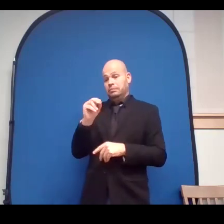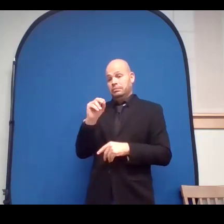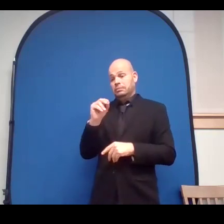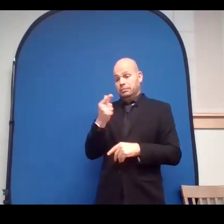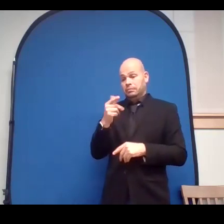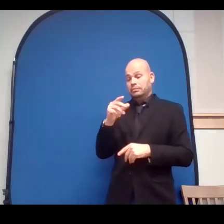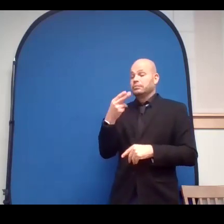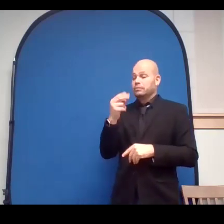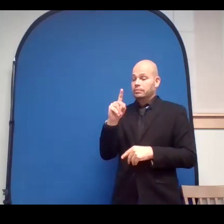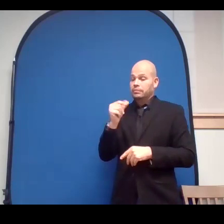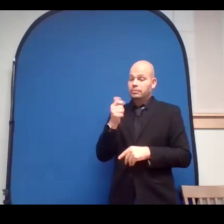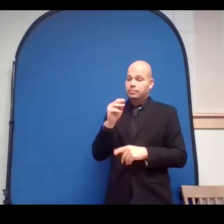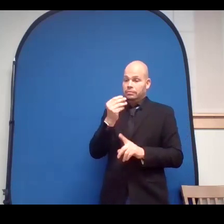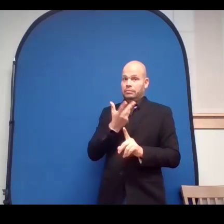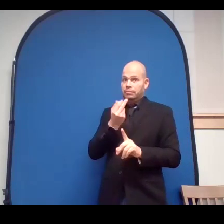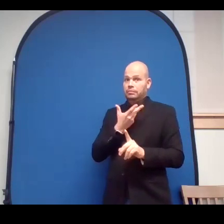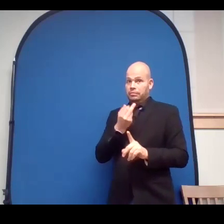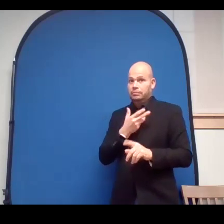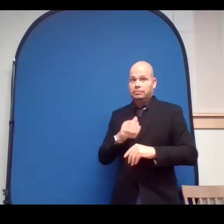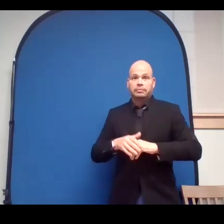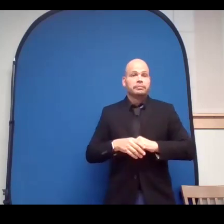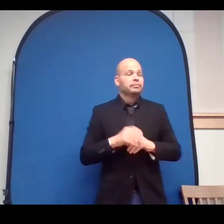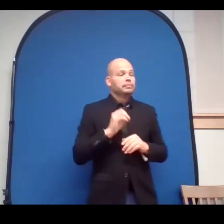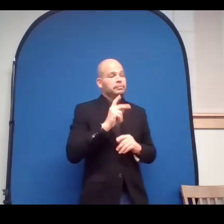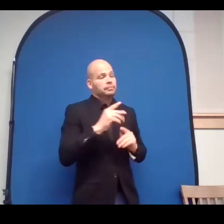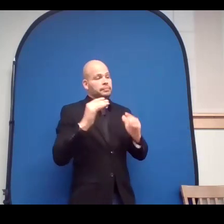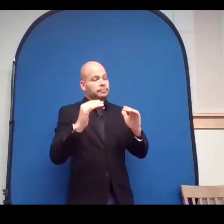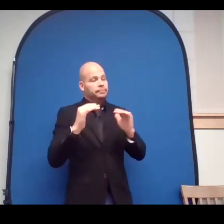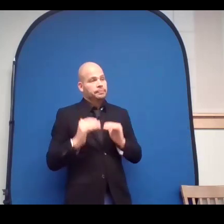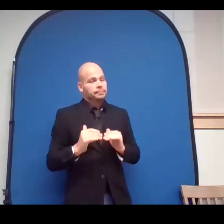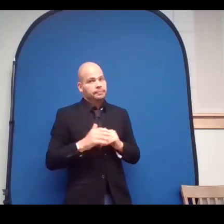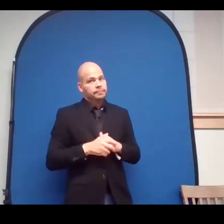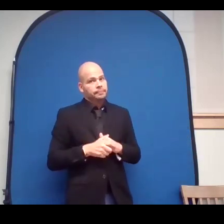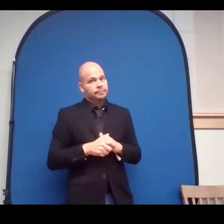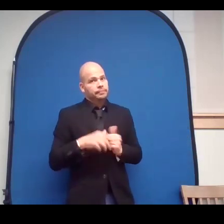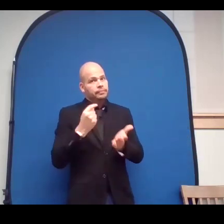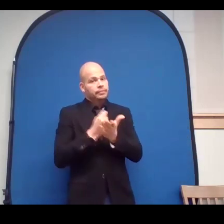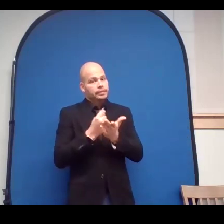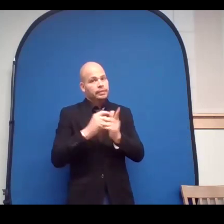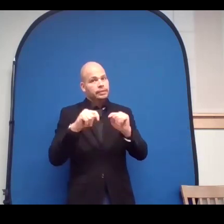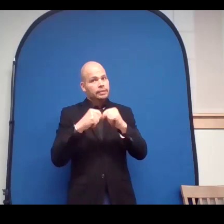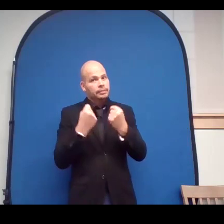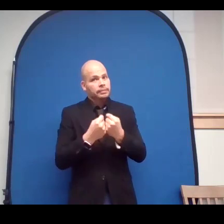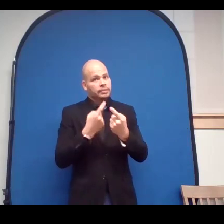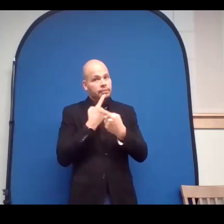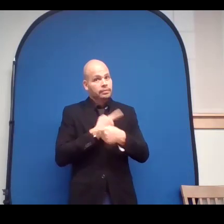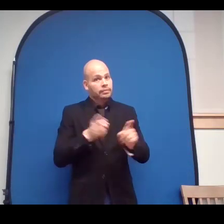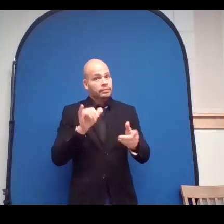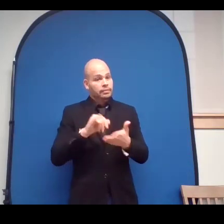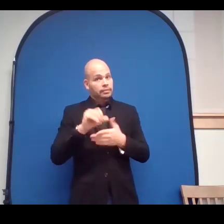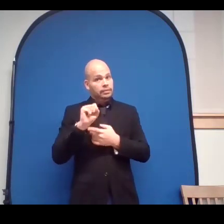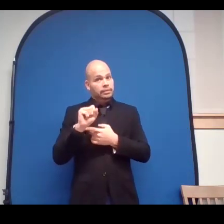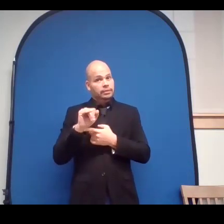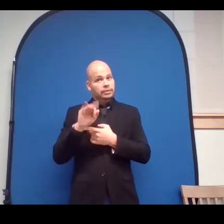And then on the next page, first sentence, it says, treatment team informed SAFE Act was also completed prior to patient